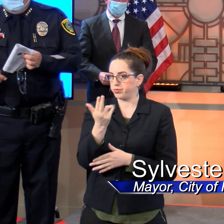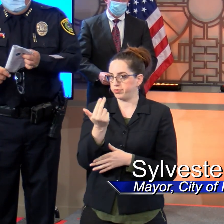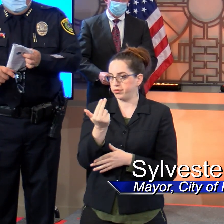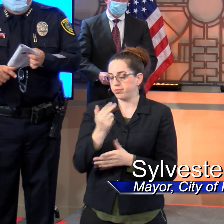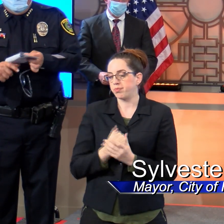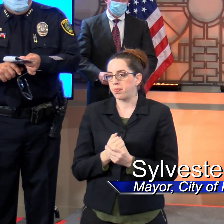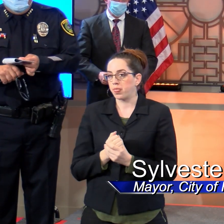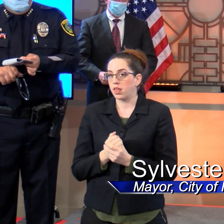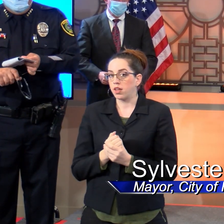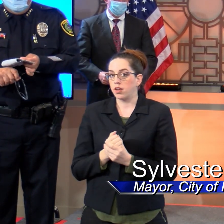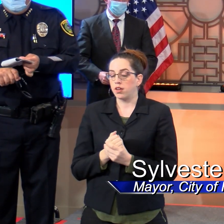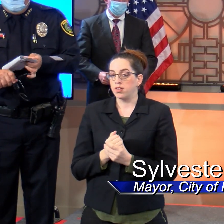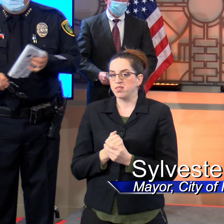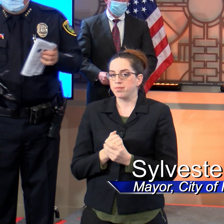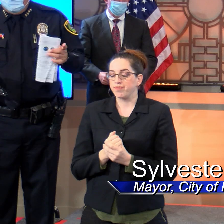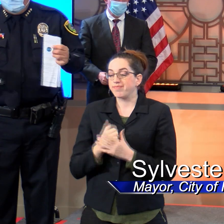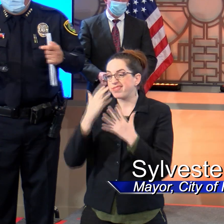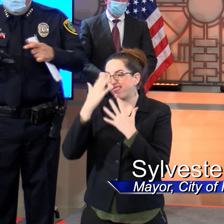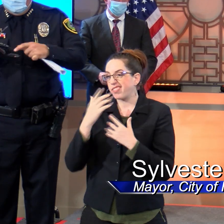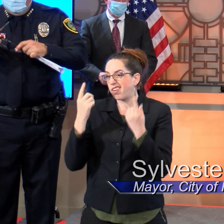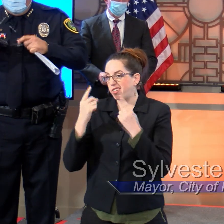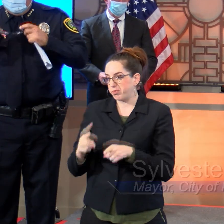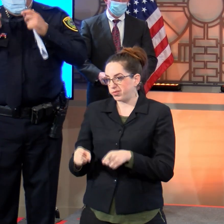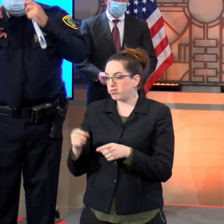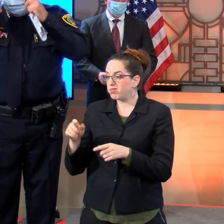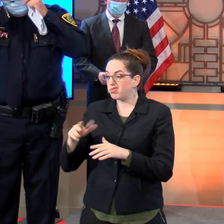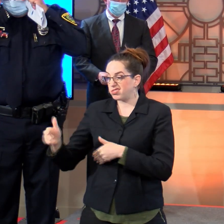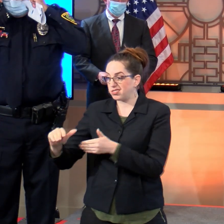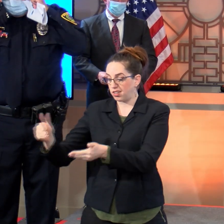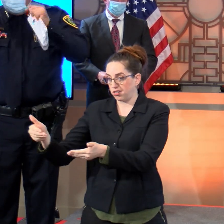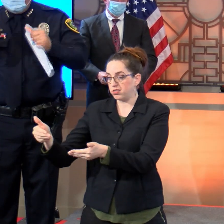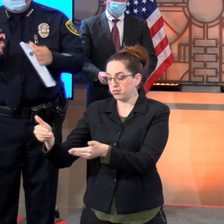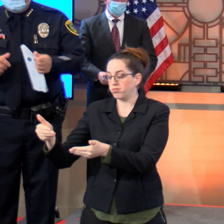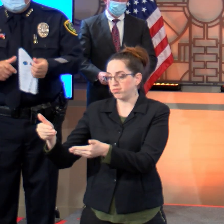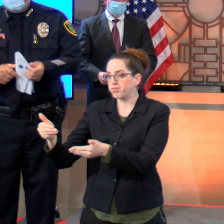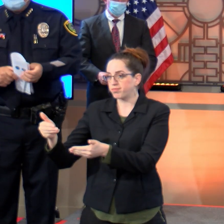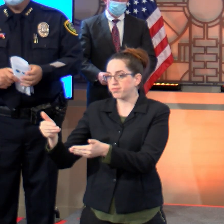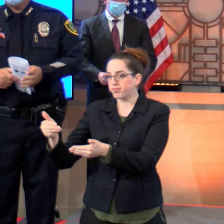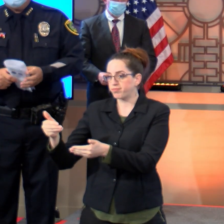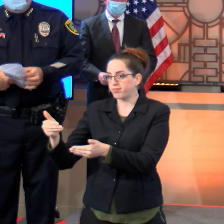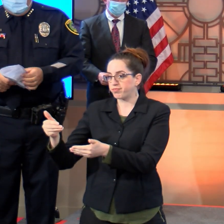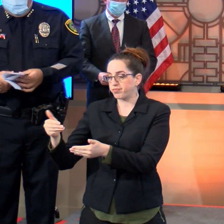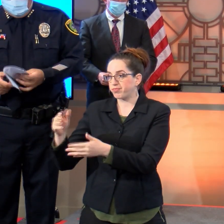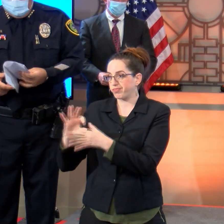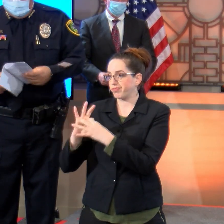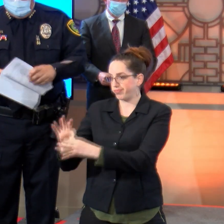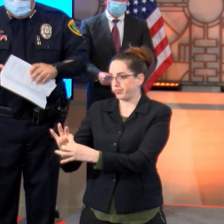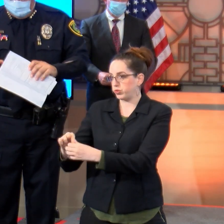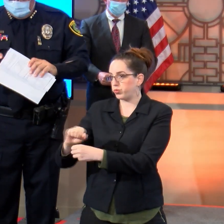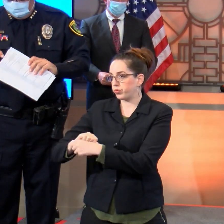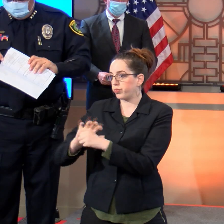3,613. Sadly, the number of people who have died directly related to